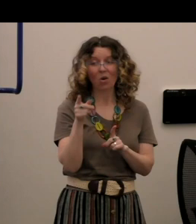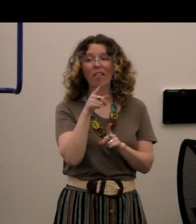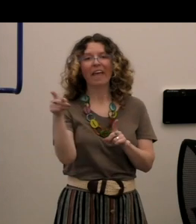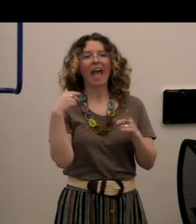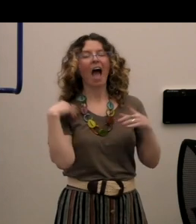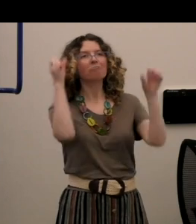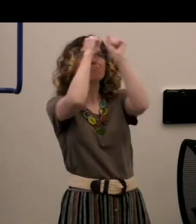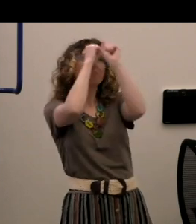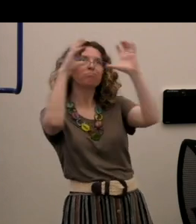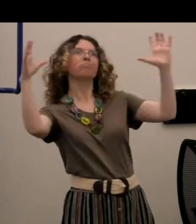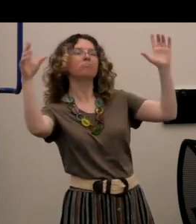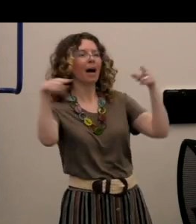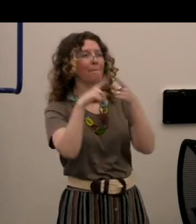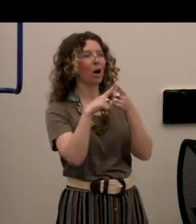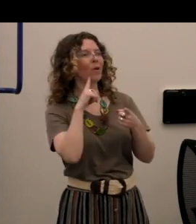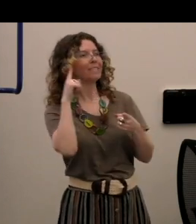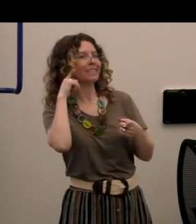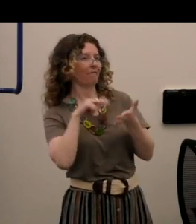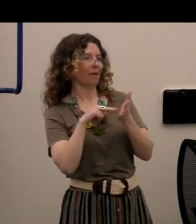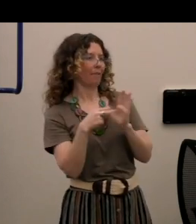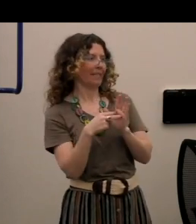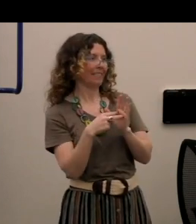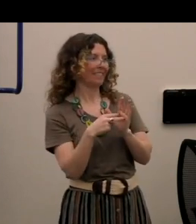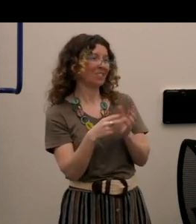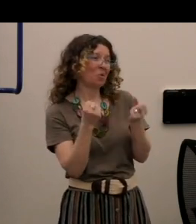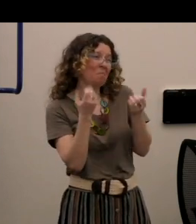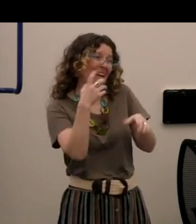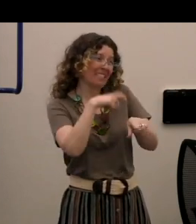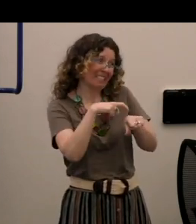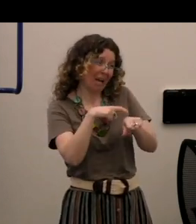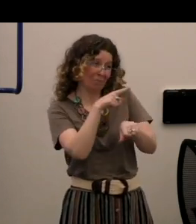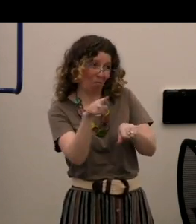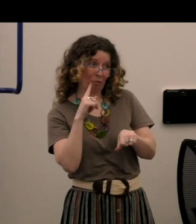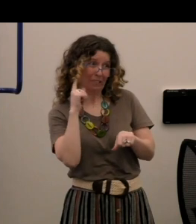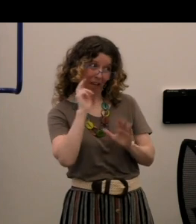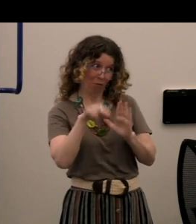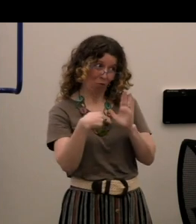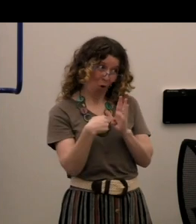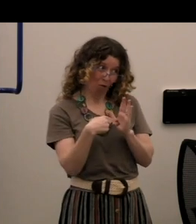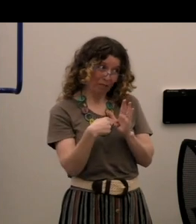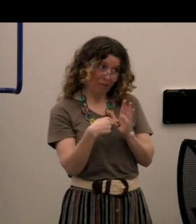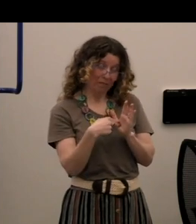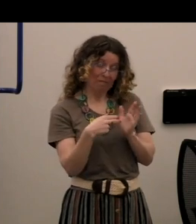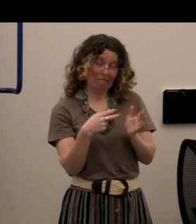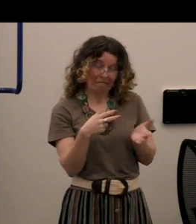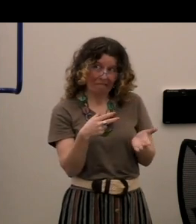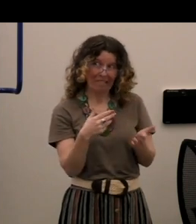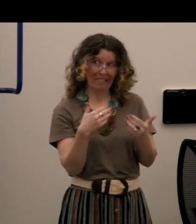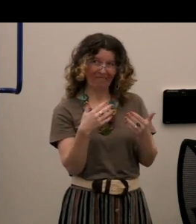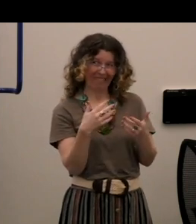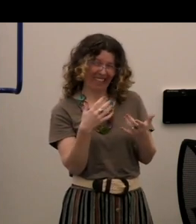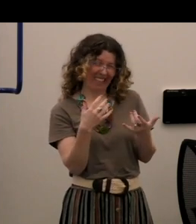culture. And they have an image in their head of what that might mean. Oftentimes, these deaf roles